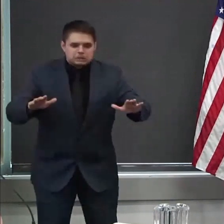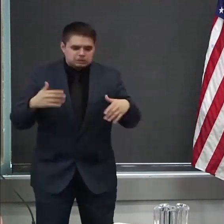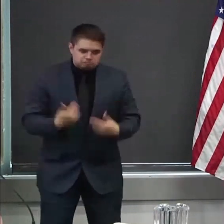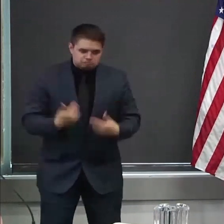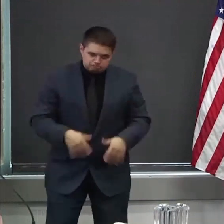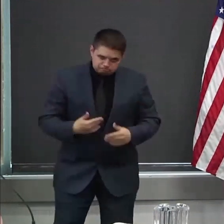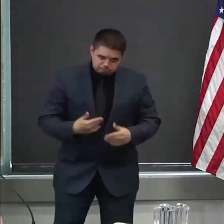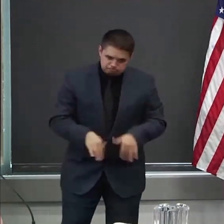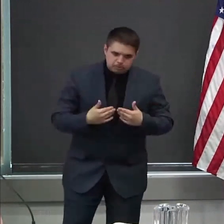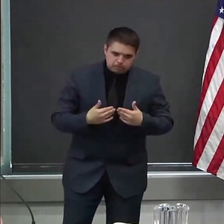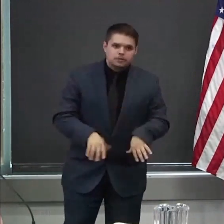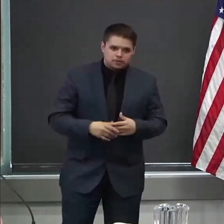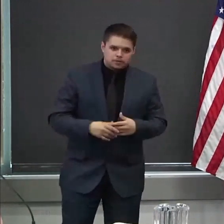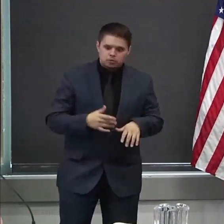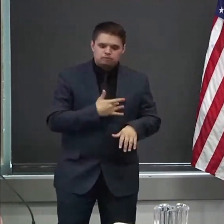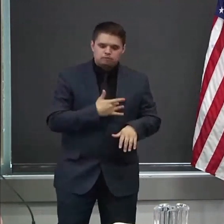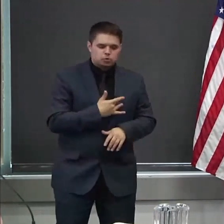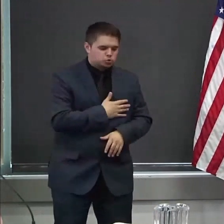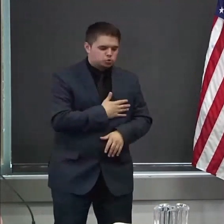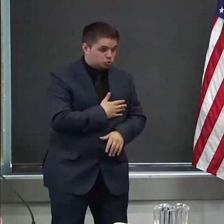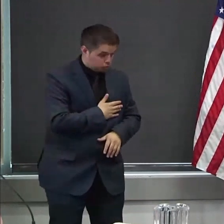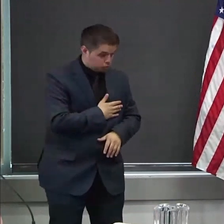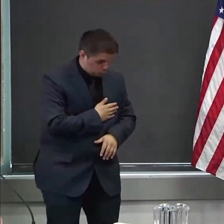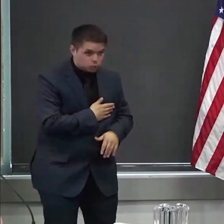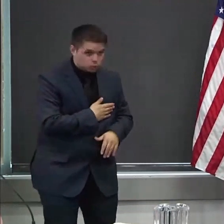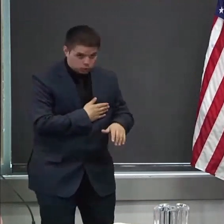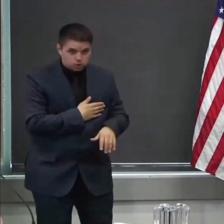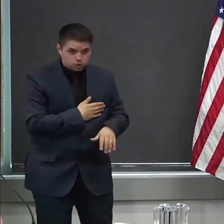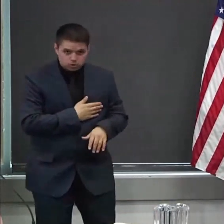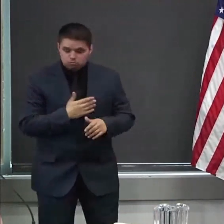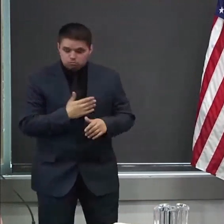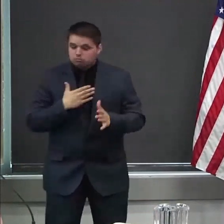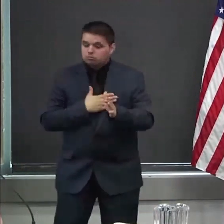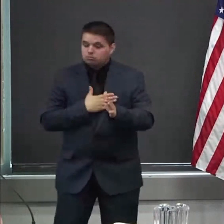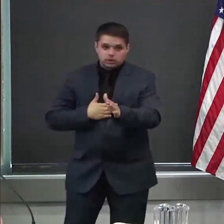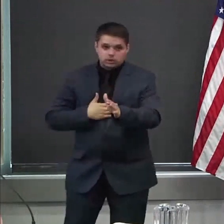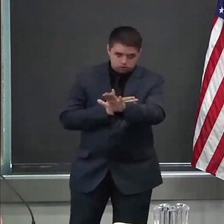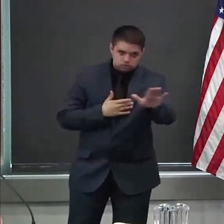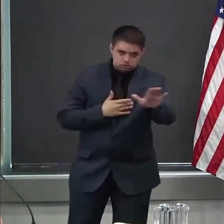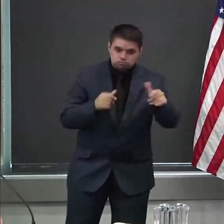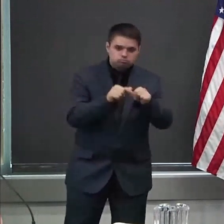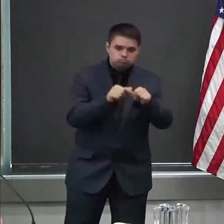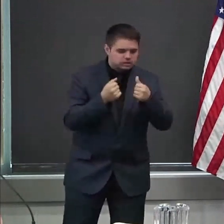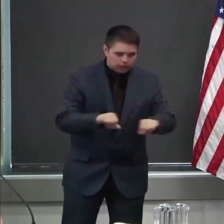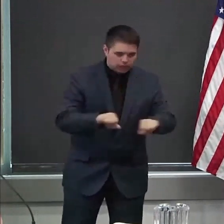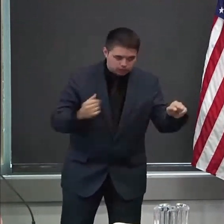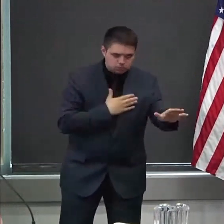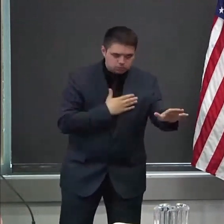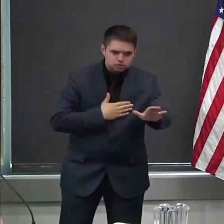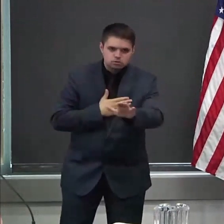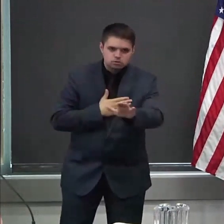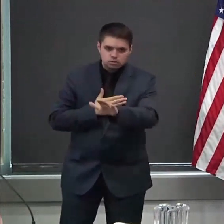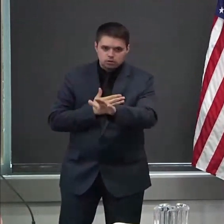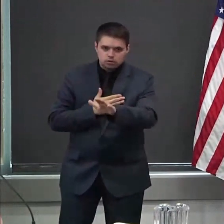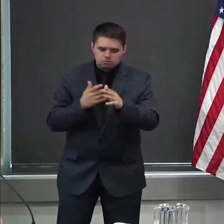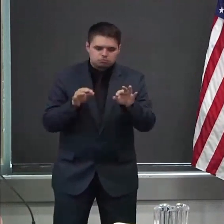encourage folks to continue to be safe, to wear face coverings, to